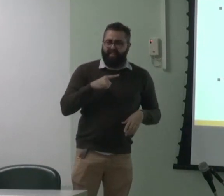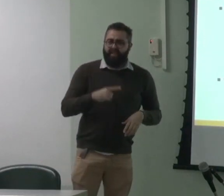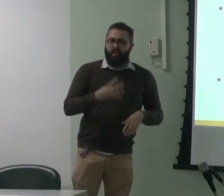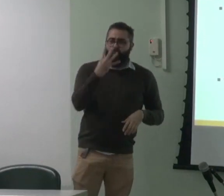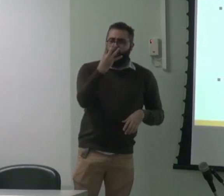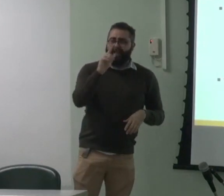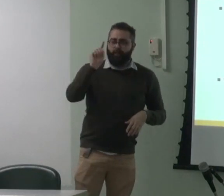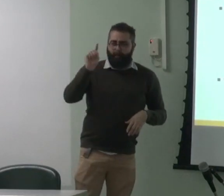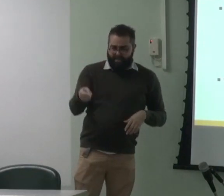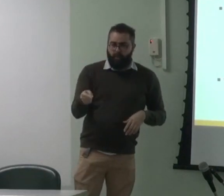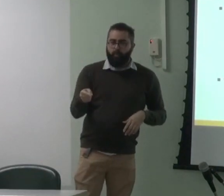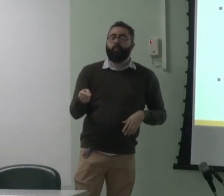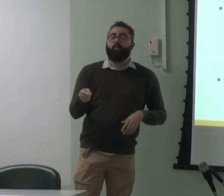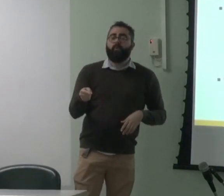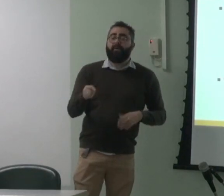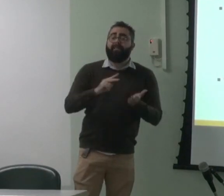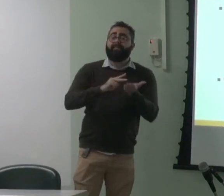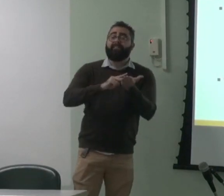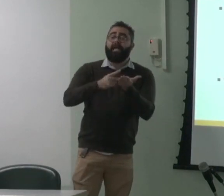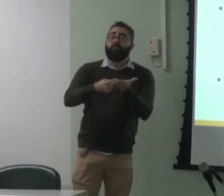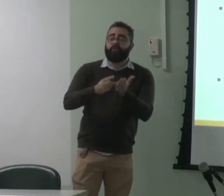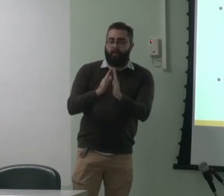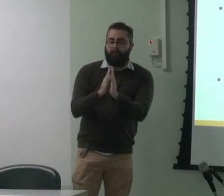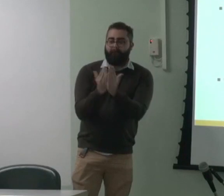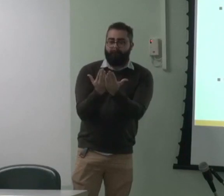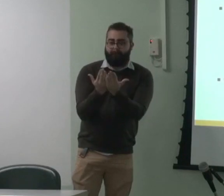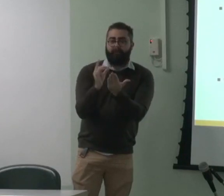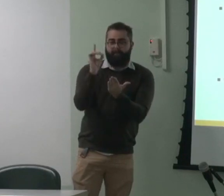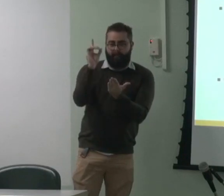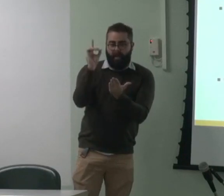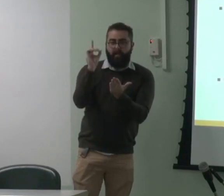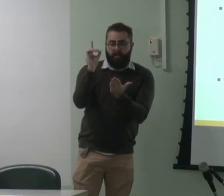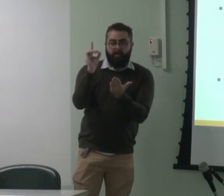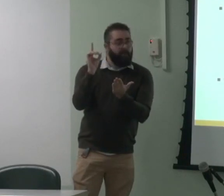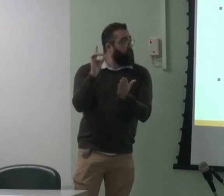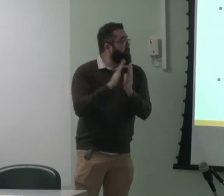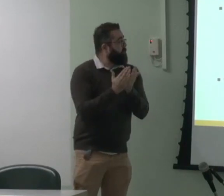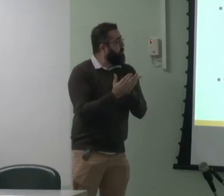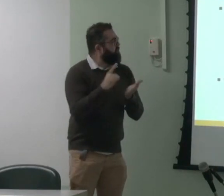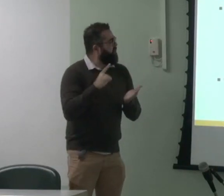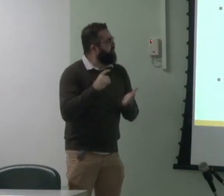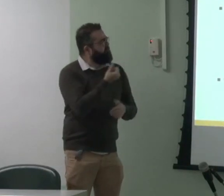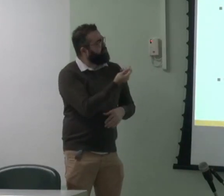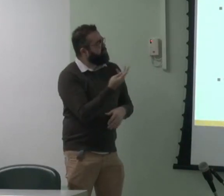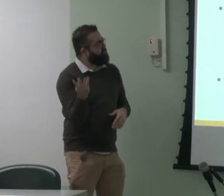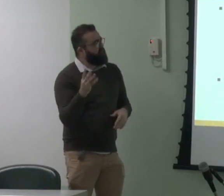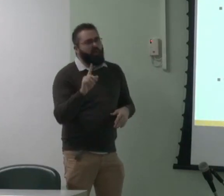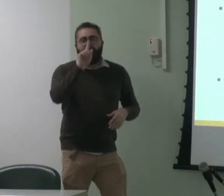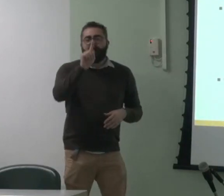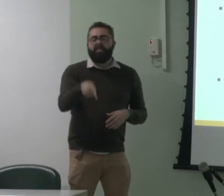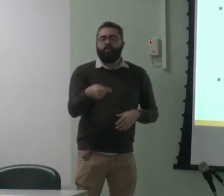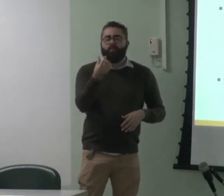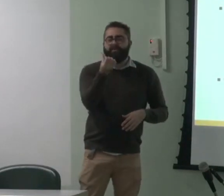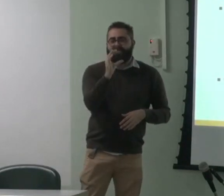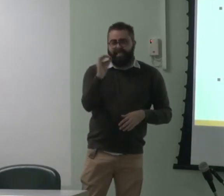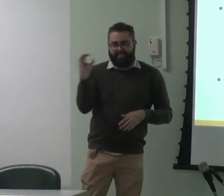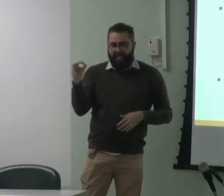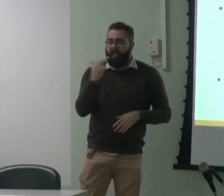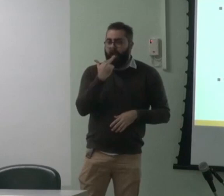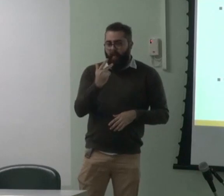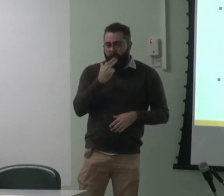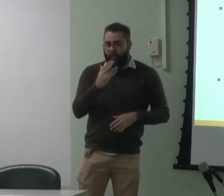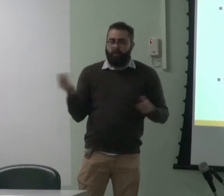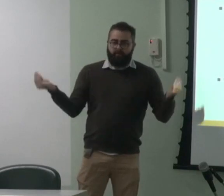the Bible in more than 1,600 languages. These corpora